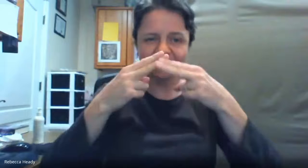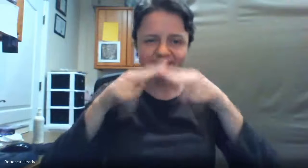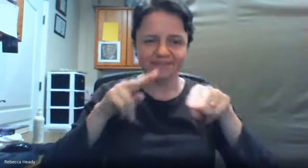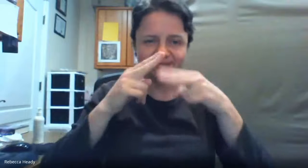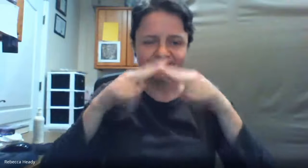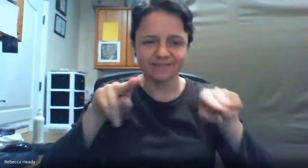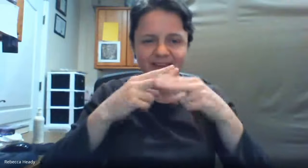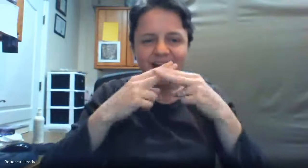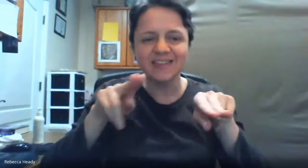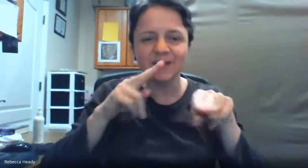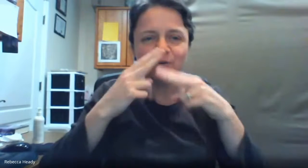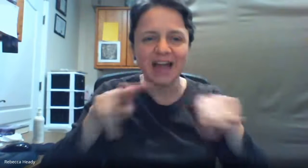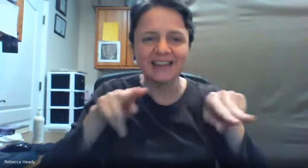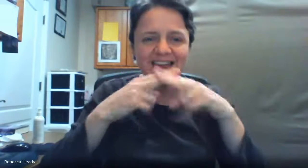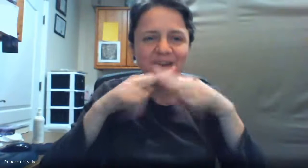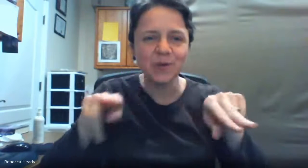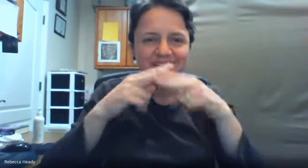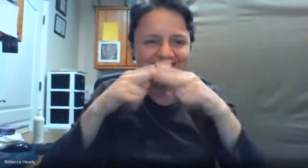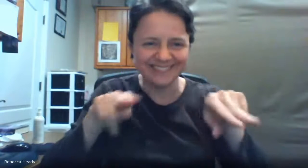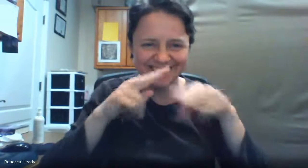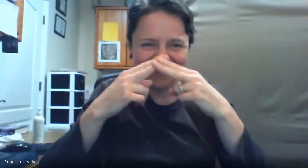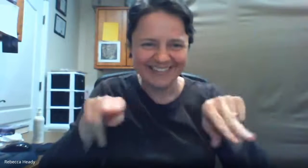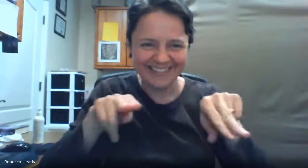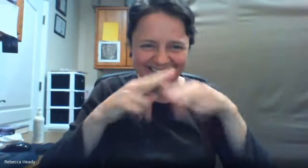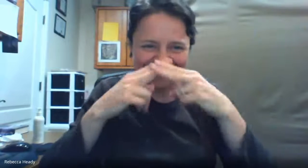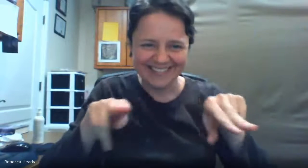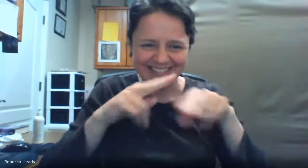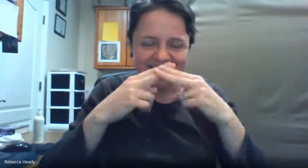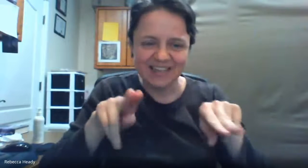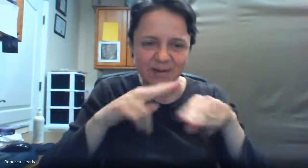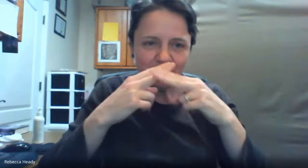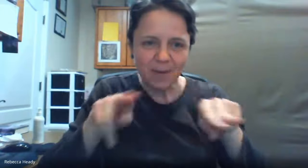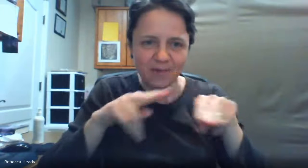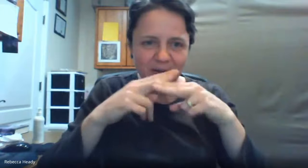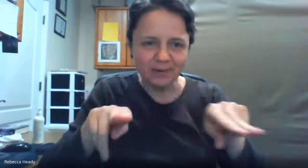Egg. I think of cracking the egg open. So that's how I remember that one.